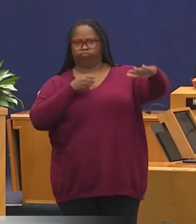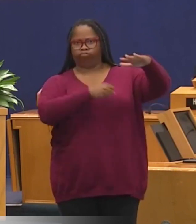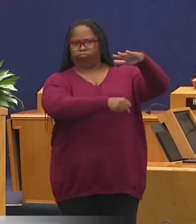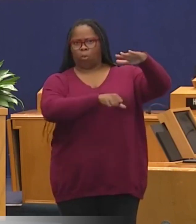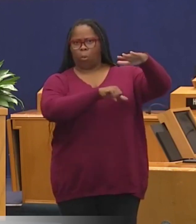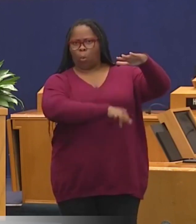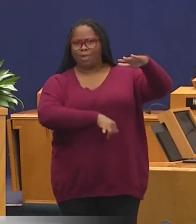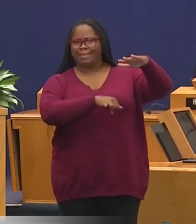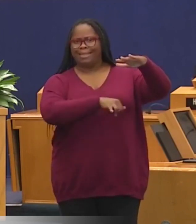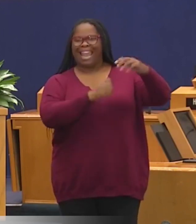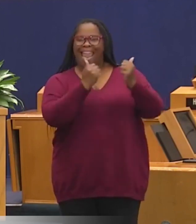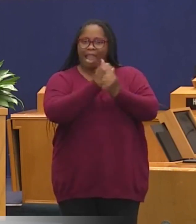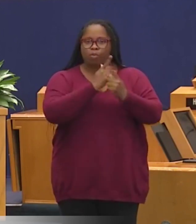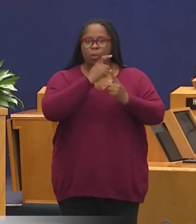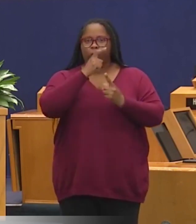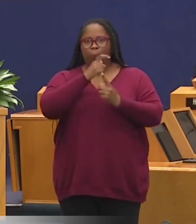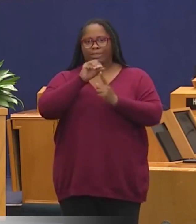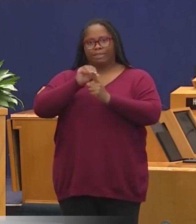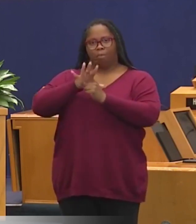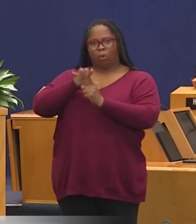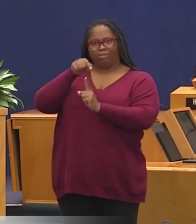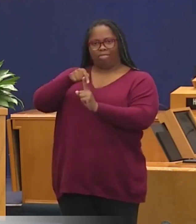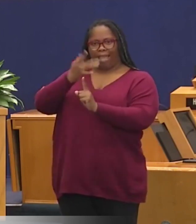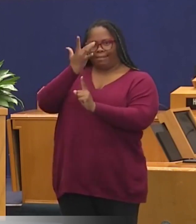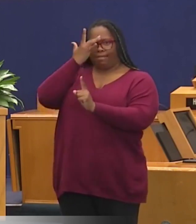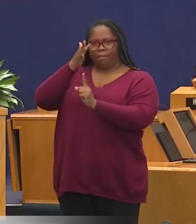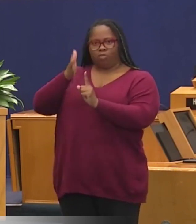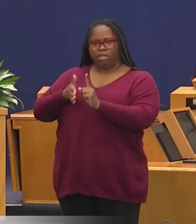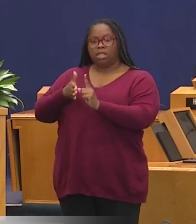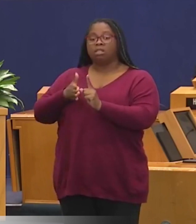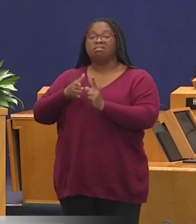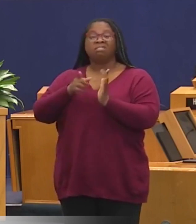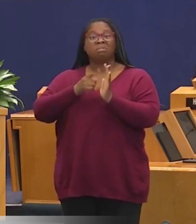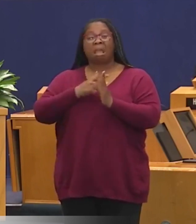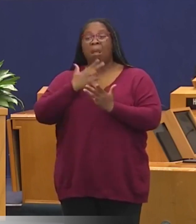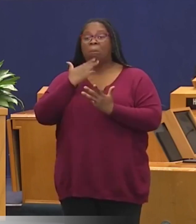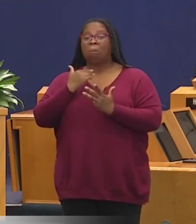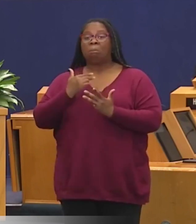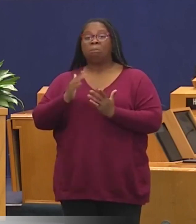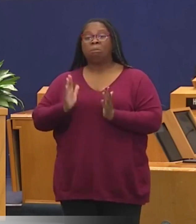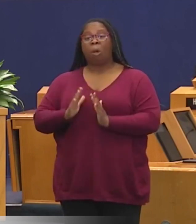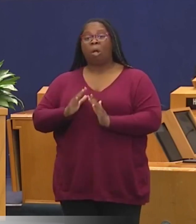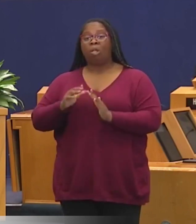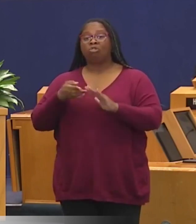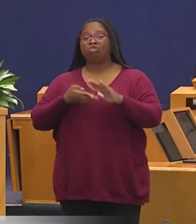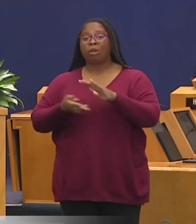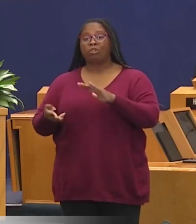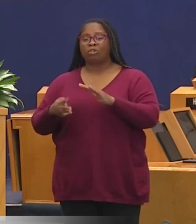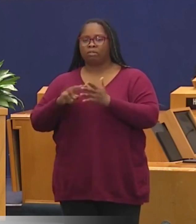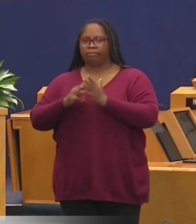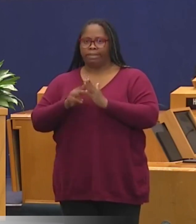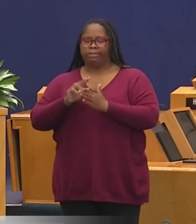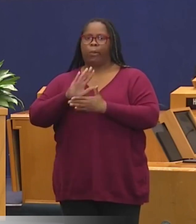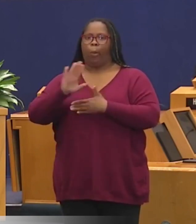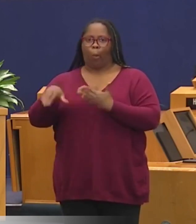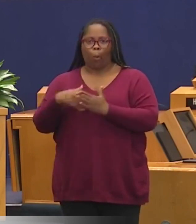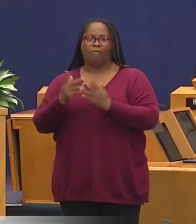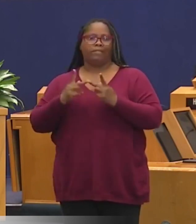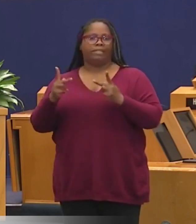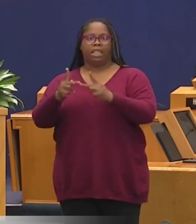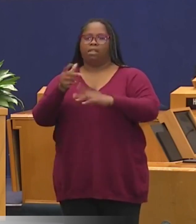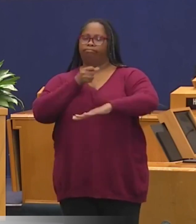everybody who's been exposed. And sometimes at a smaller shelter, that could mean we would be quarantining the entire